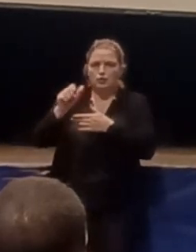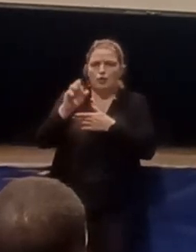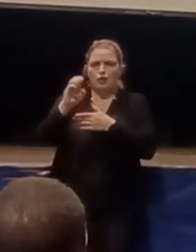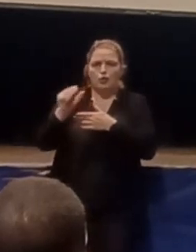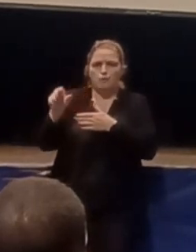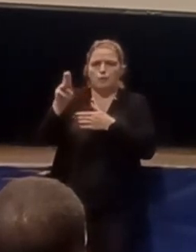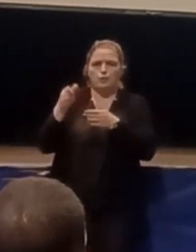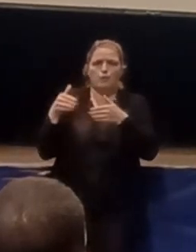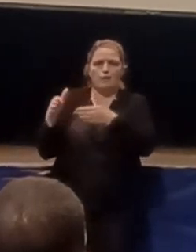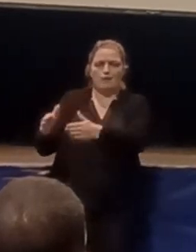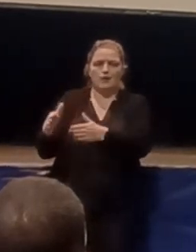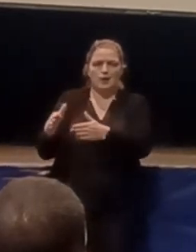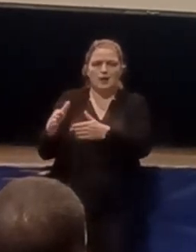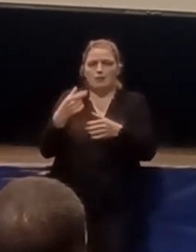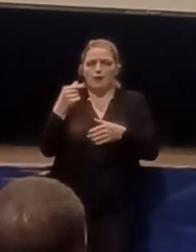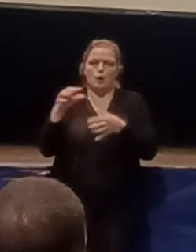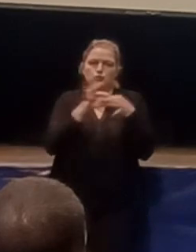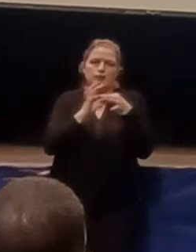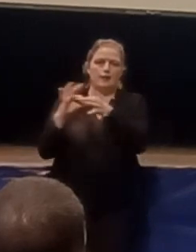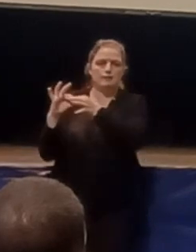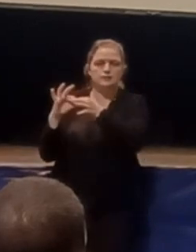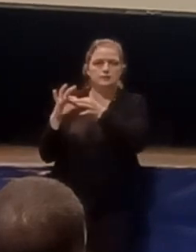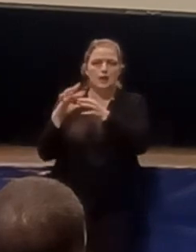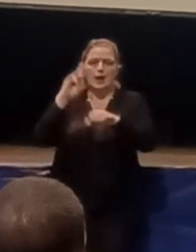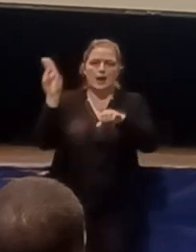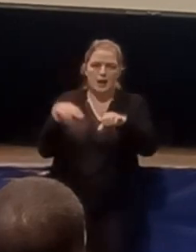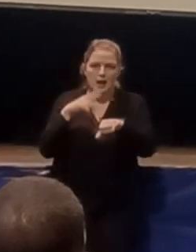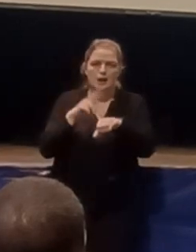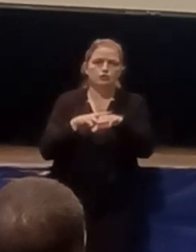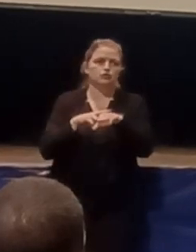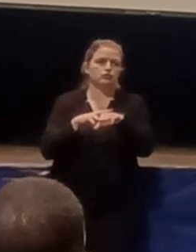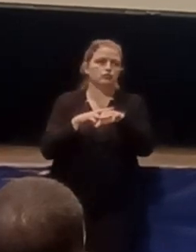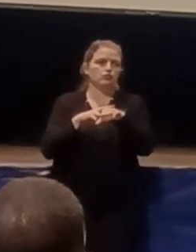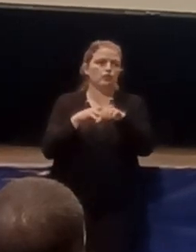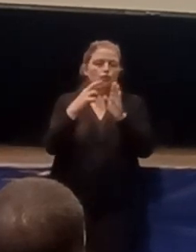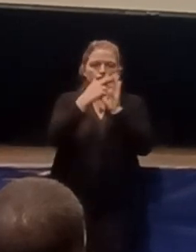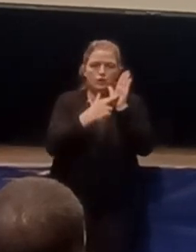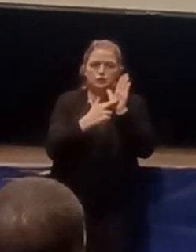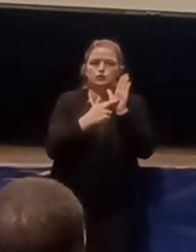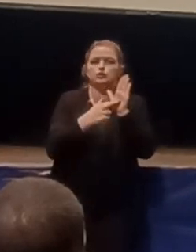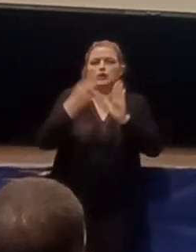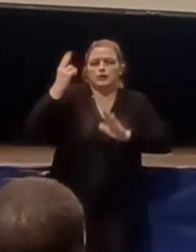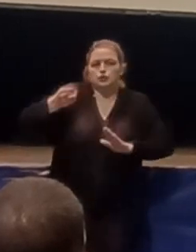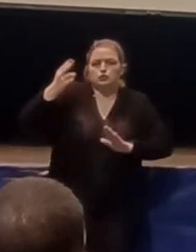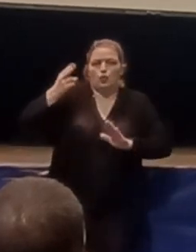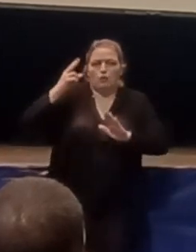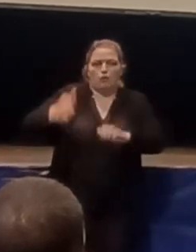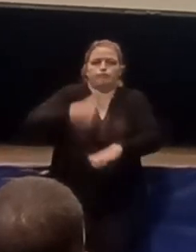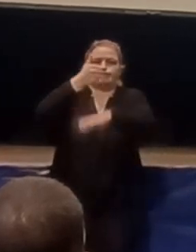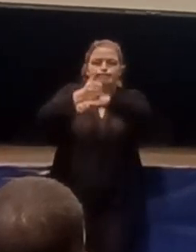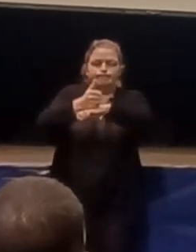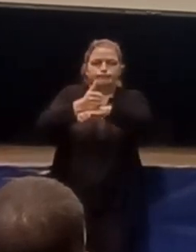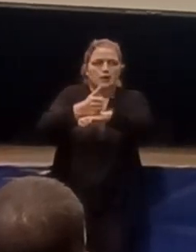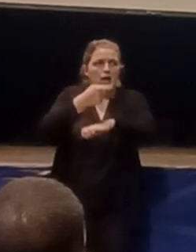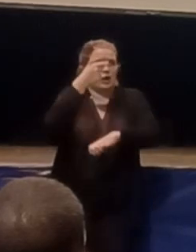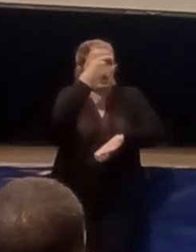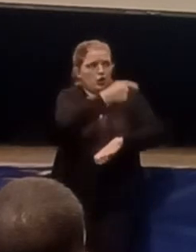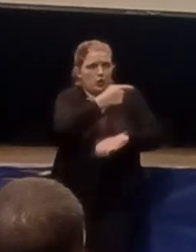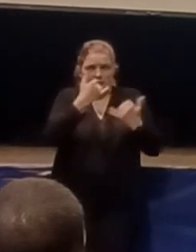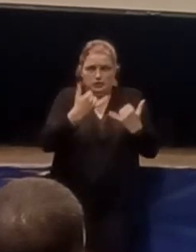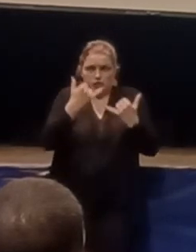Way, the Emerald Necklace, a National Register historic monument. And you, in this